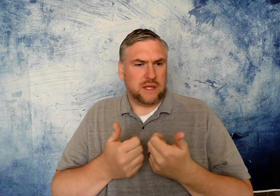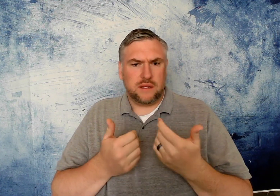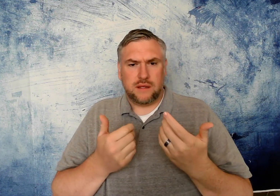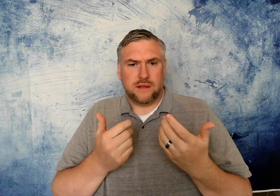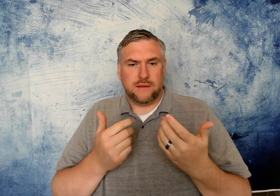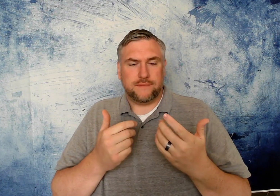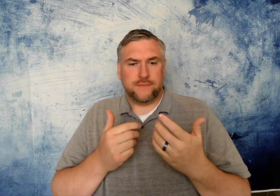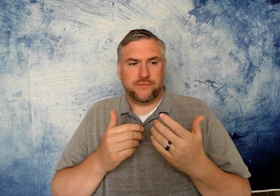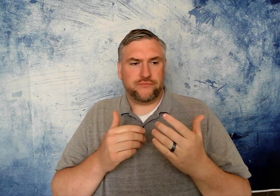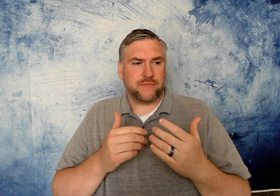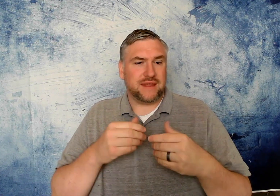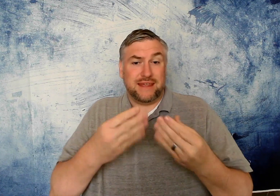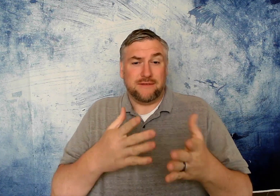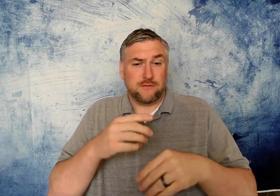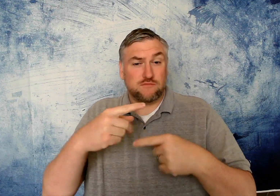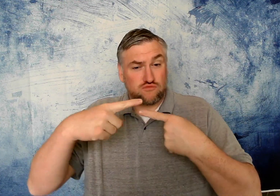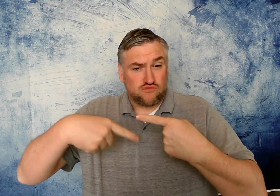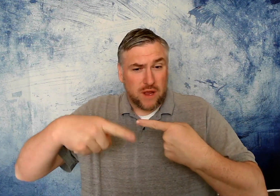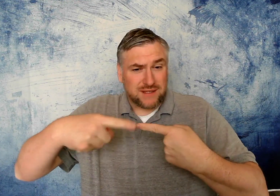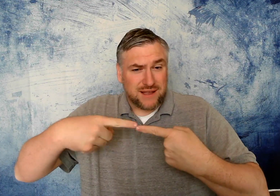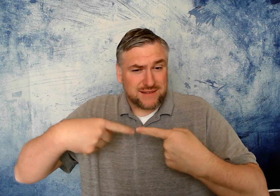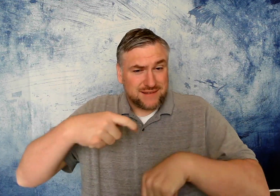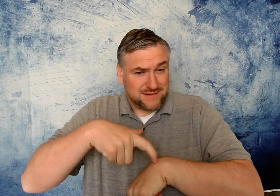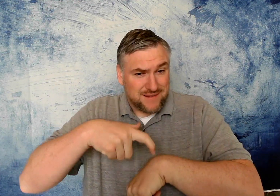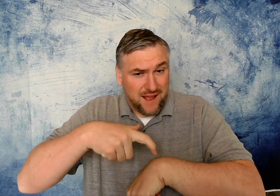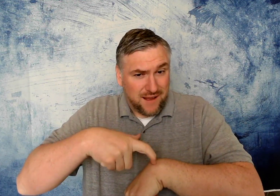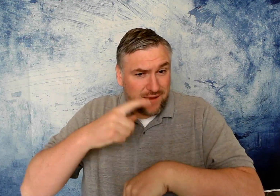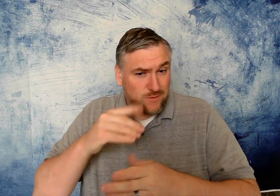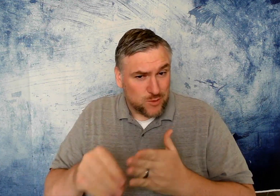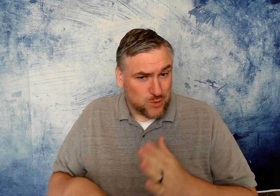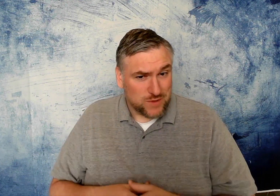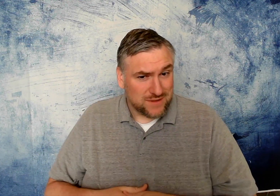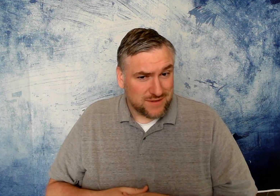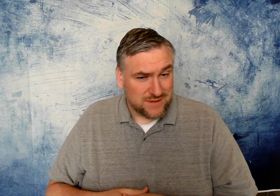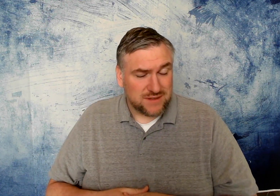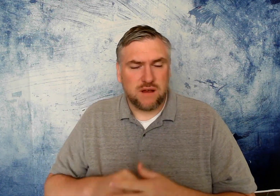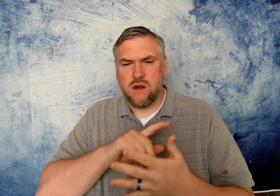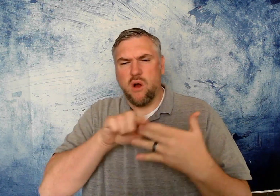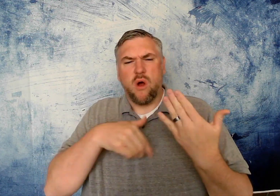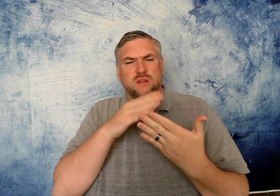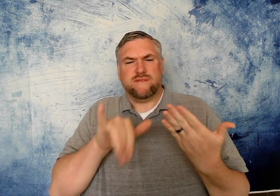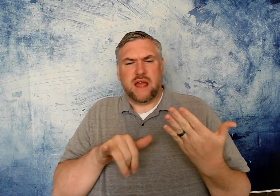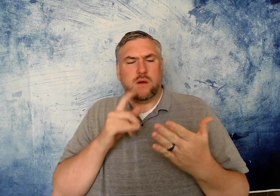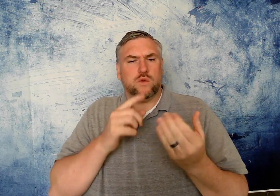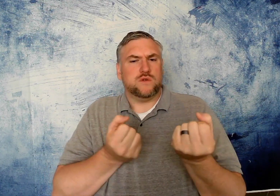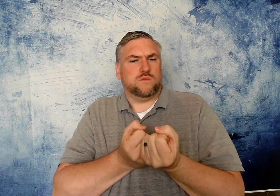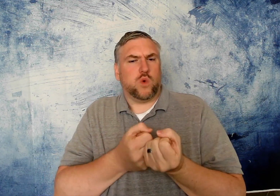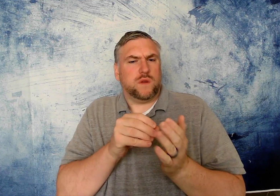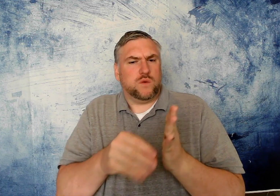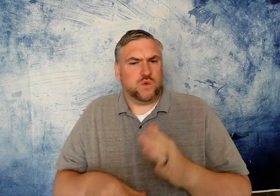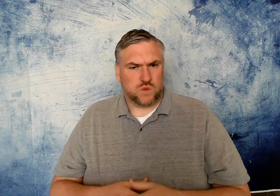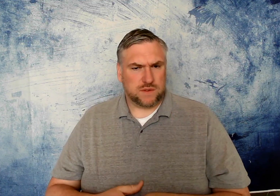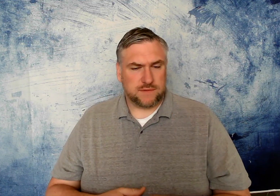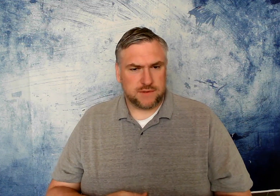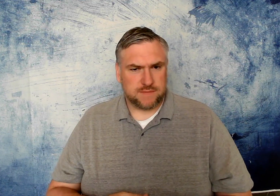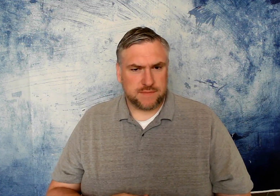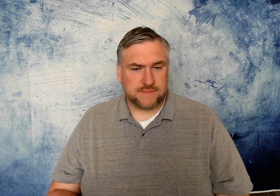books, how we give processing time for students, all of that will support the